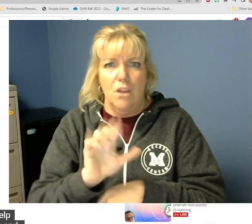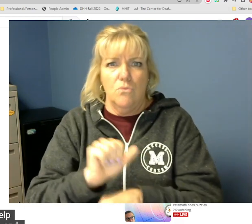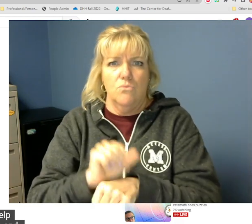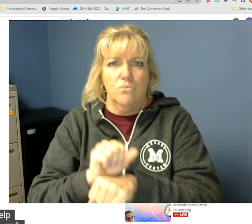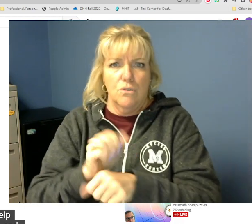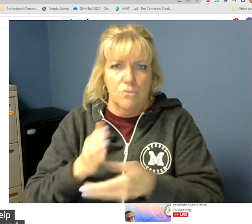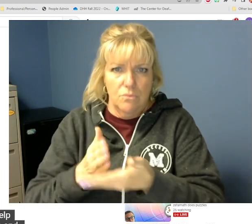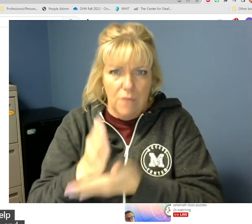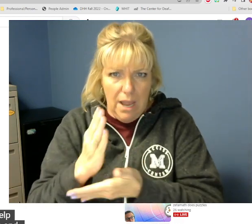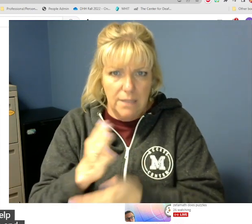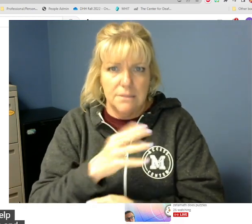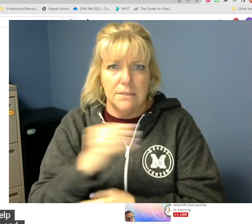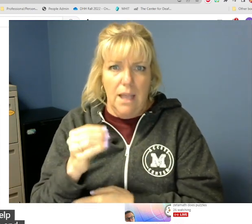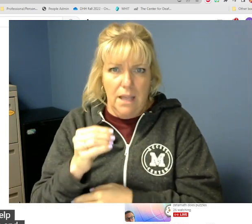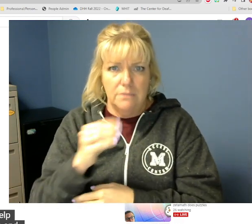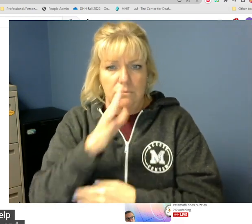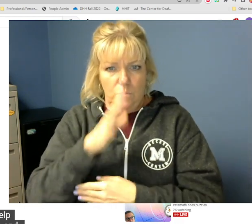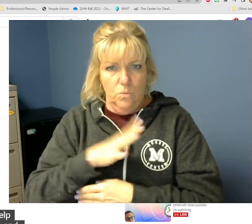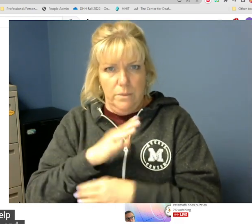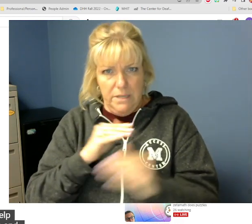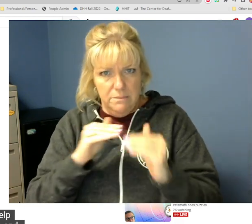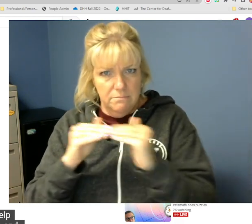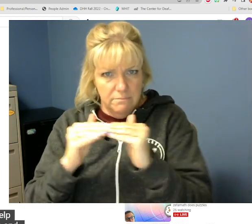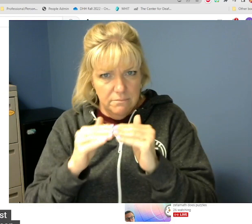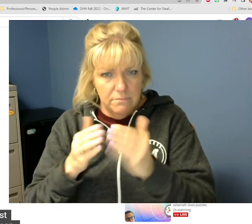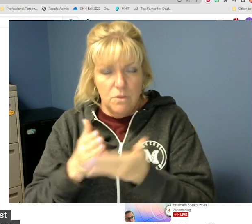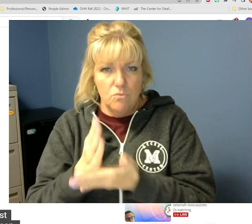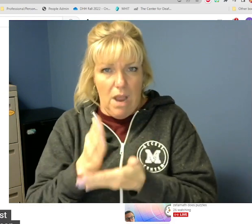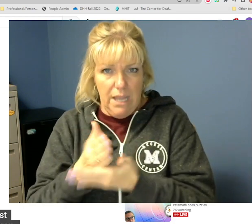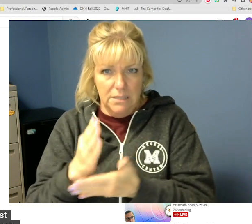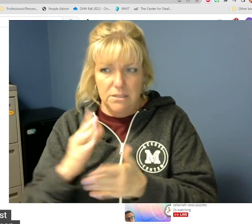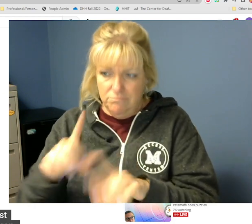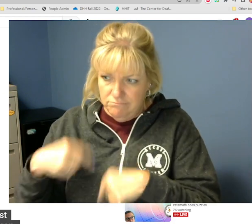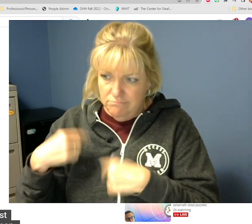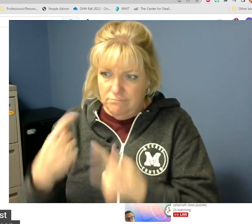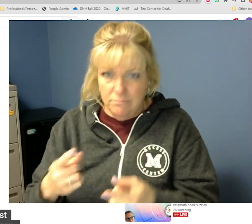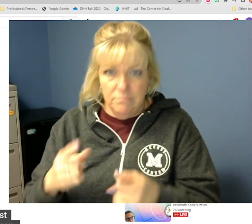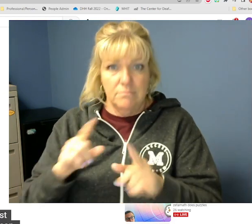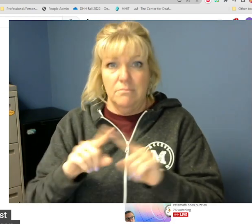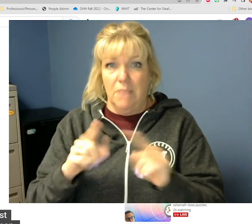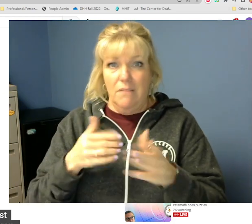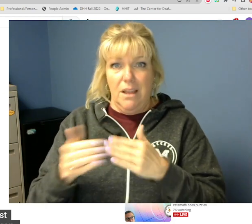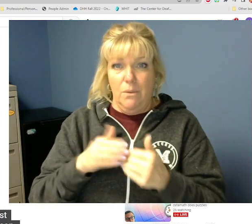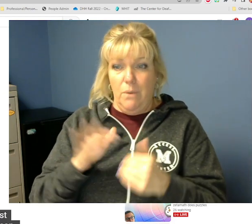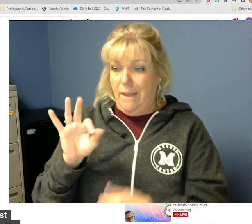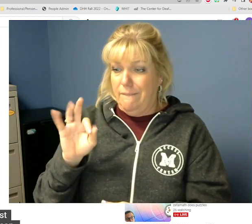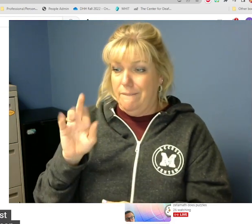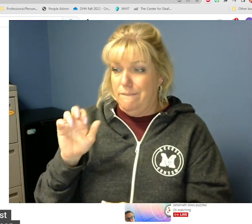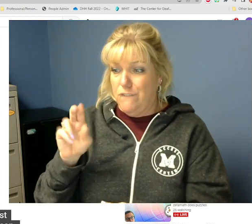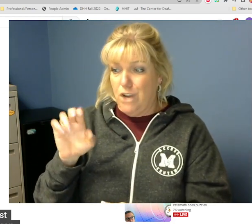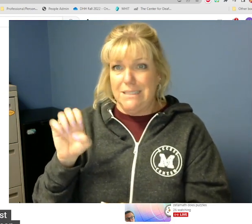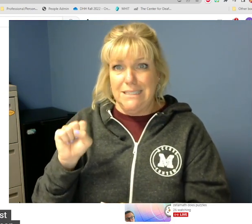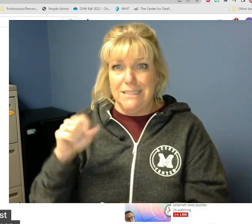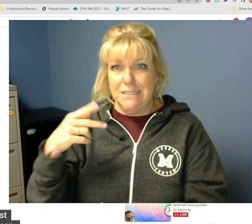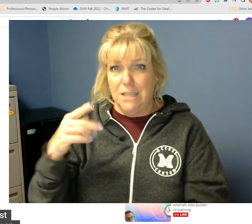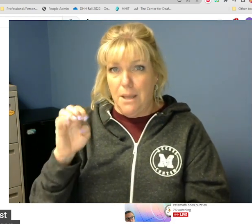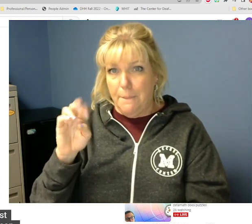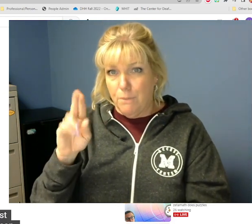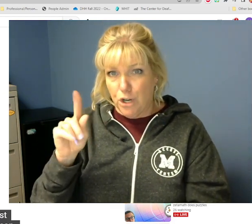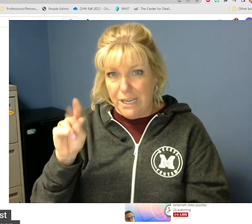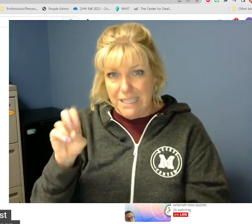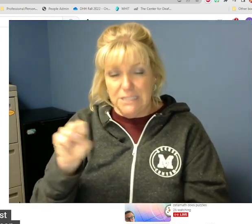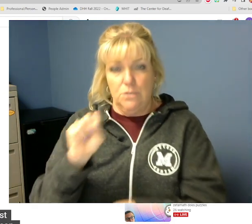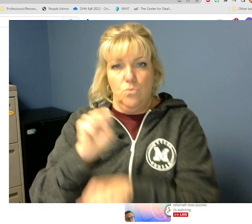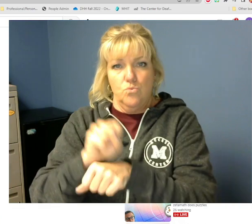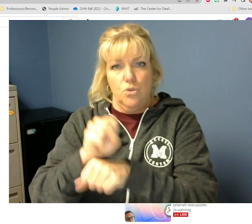help women, particularly women workers. And so Frances Perkins, is the first Secretary of Labor